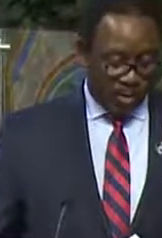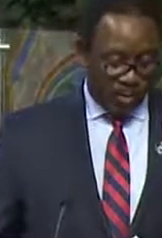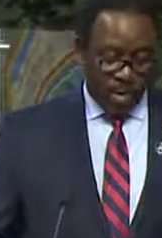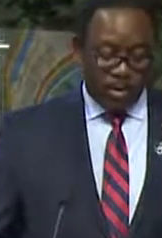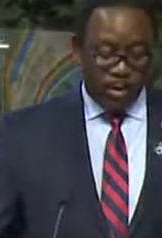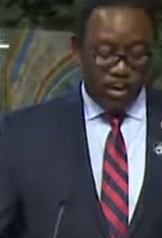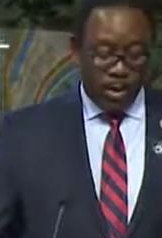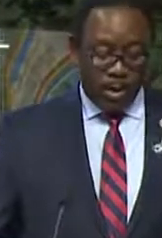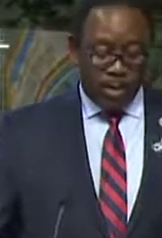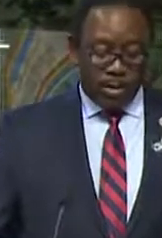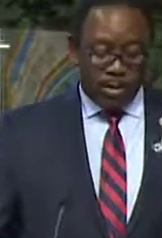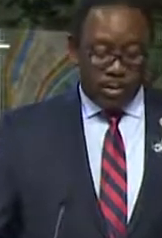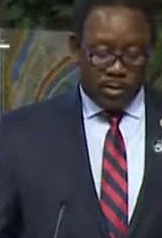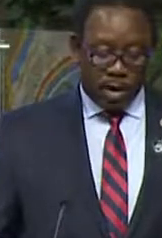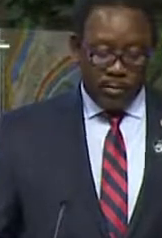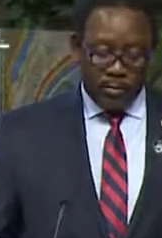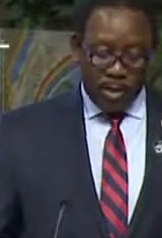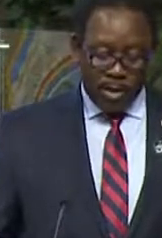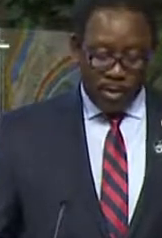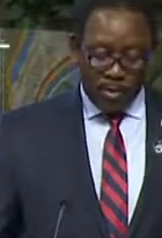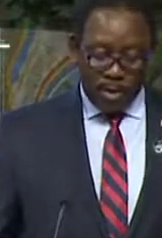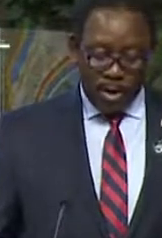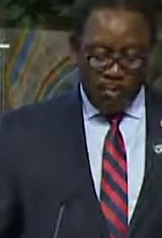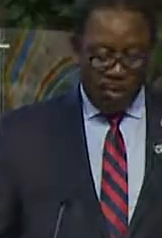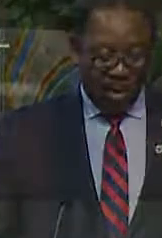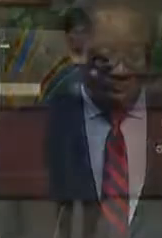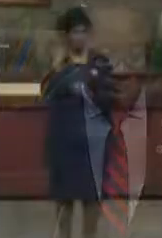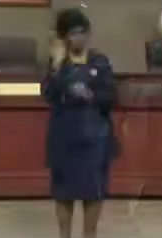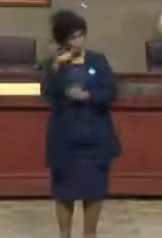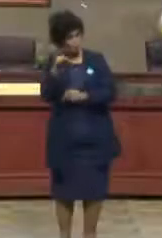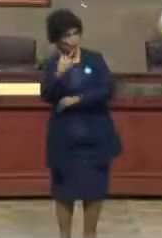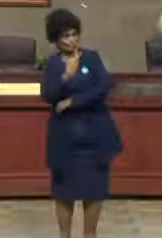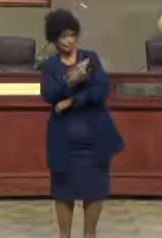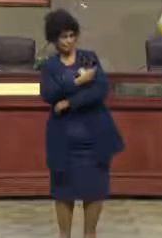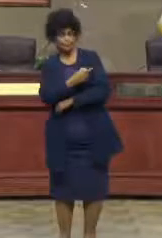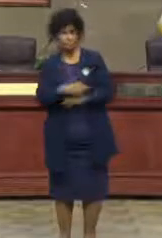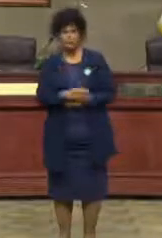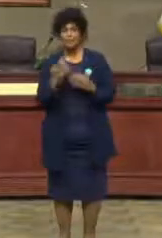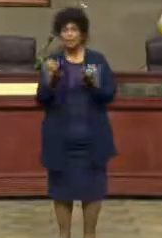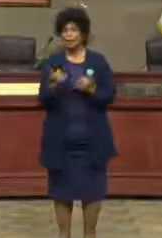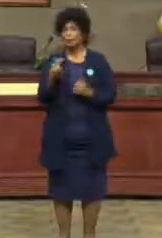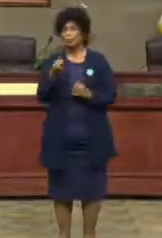next Wednesday. Since the start of the pandemic, there have been a reported